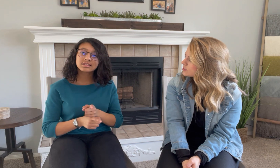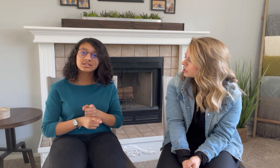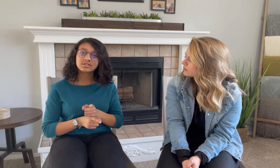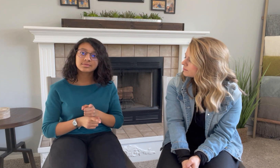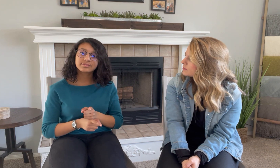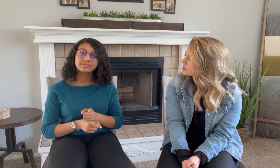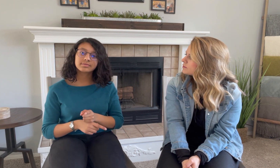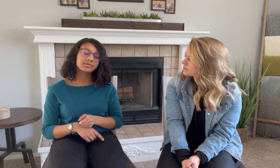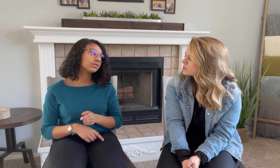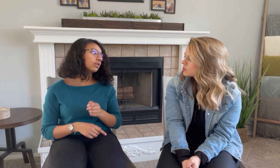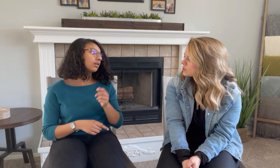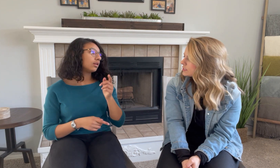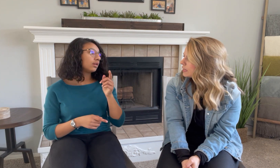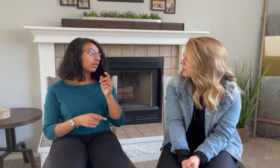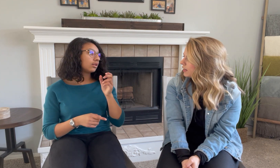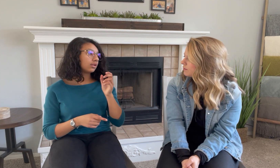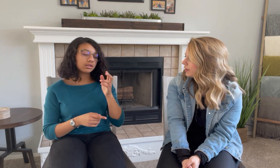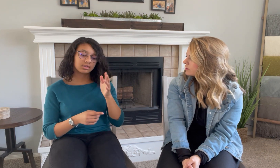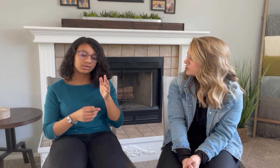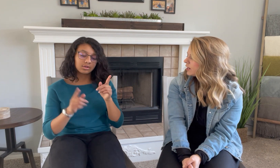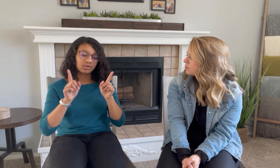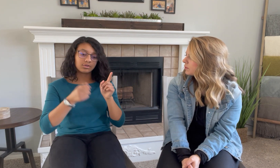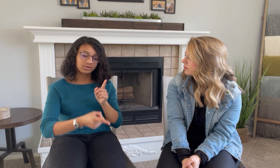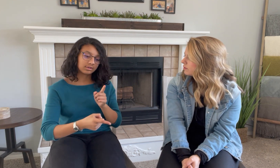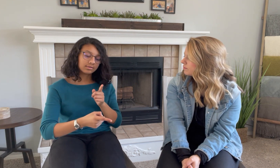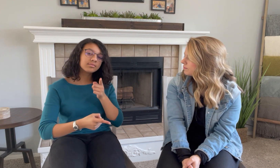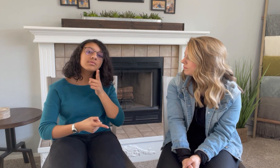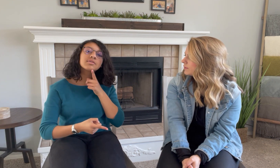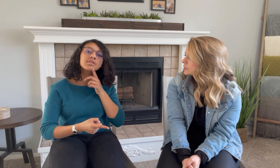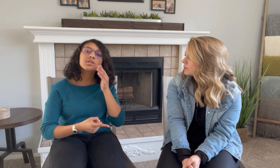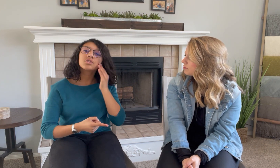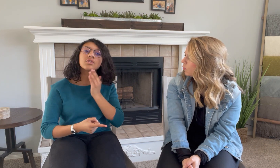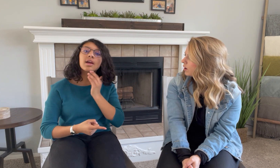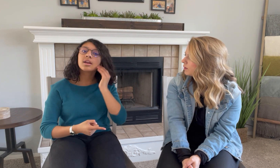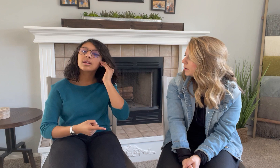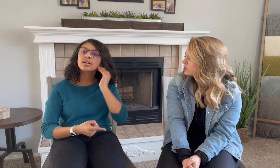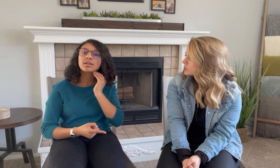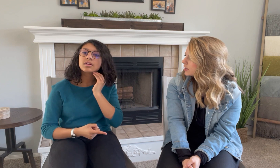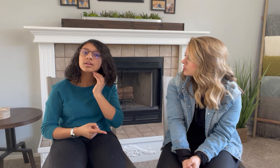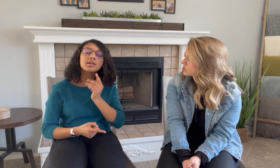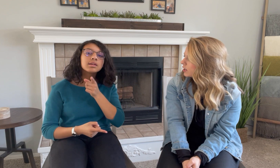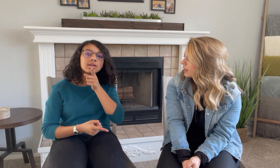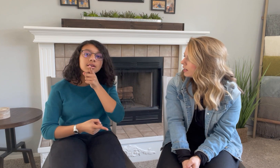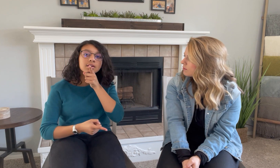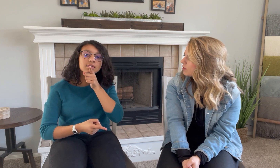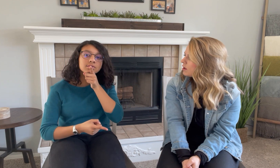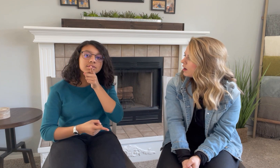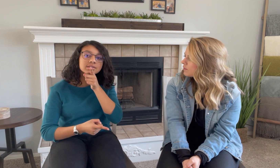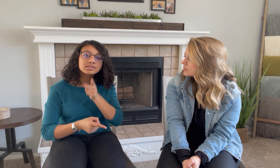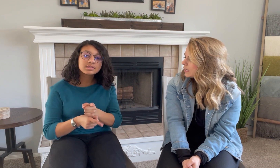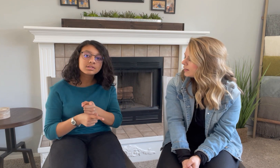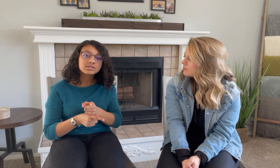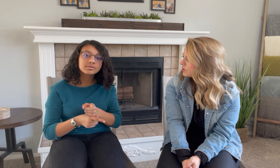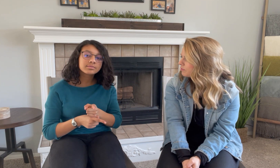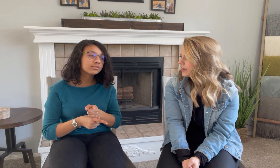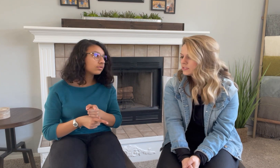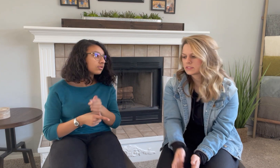sister. So the same kind of hand shape as before, but you're just gonna start kind of on the side of your face.